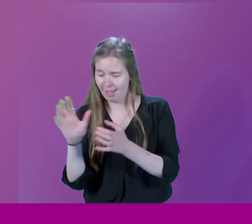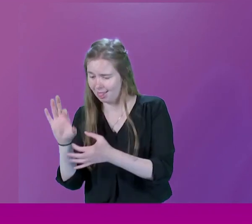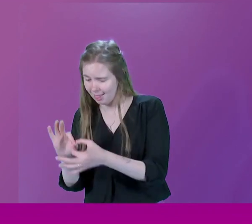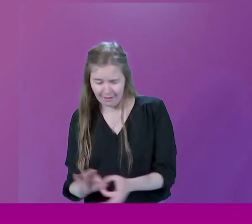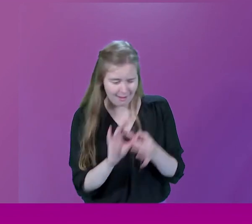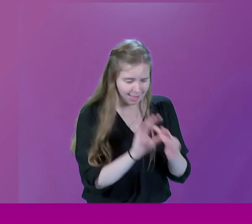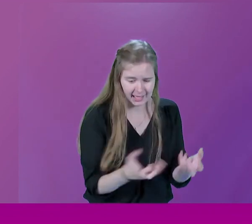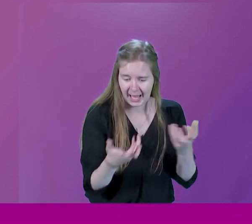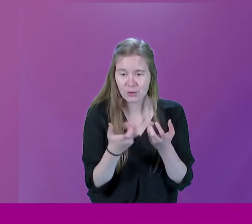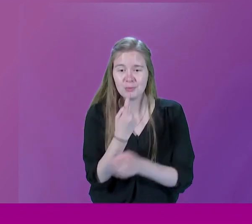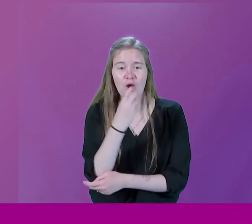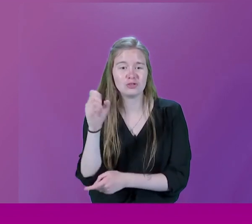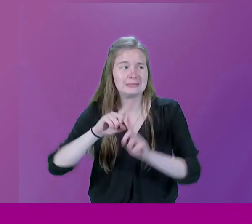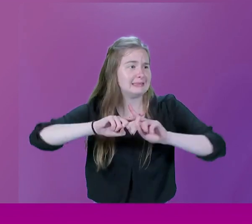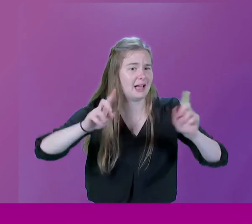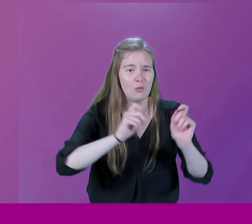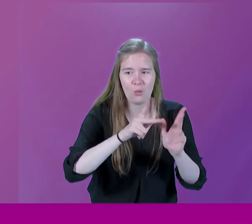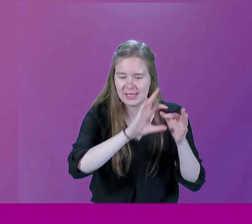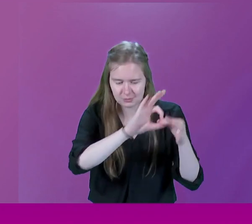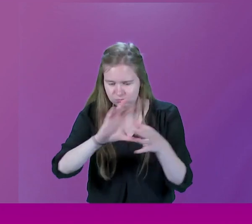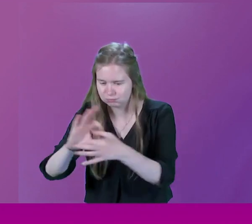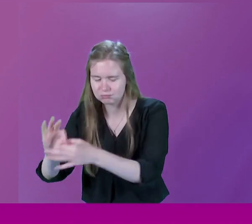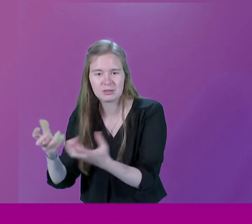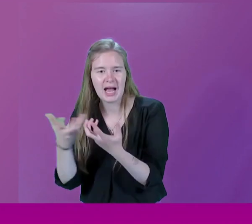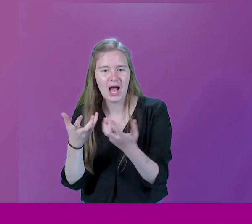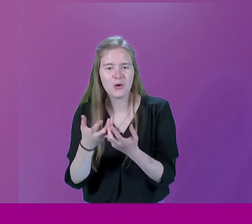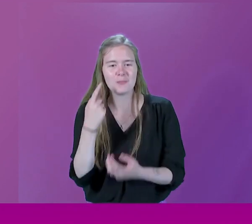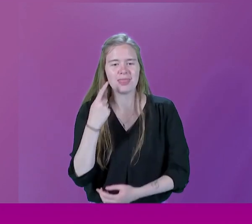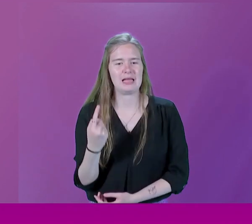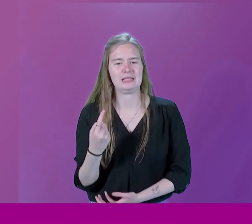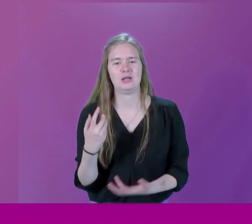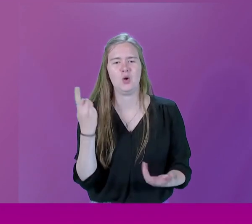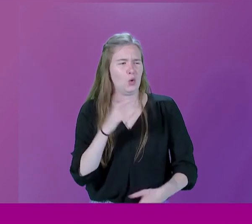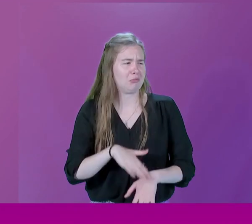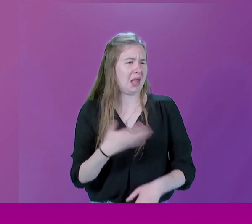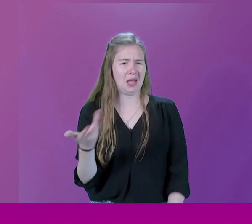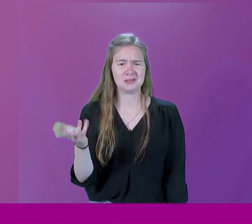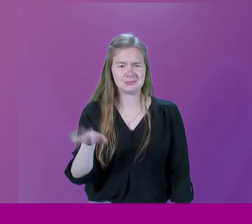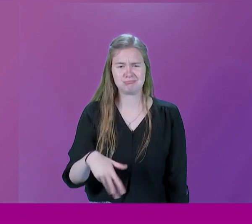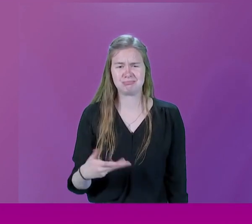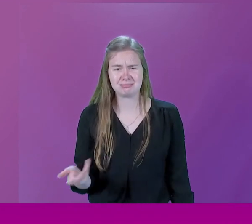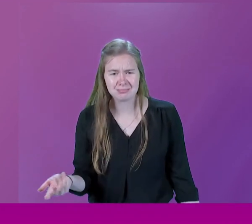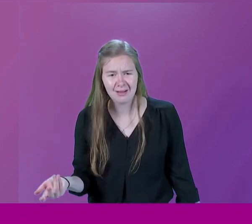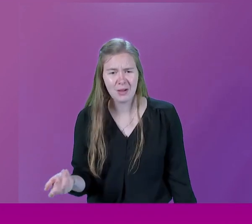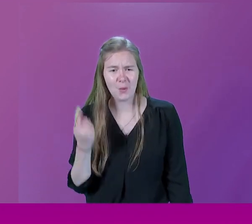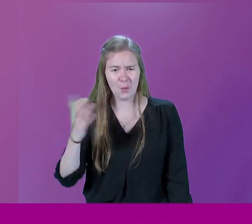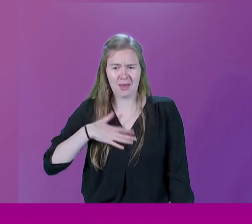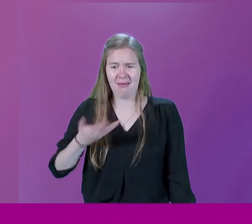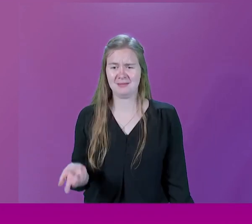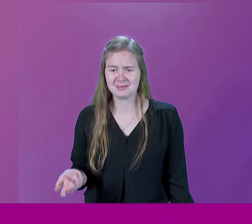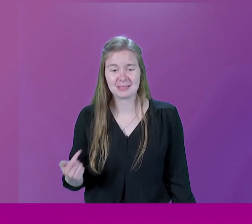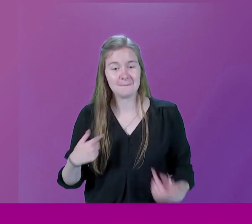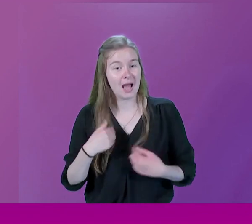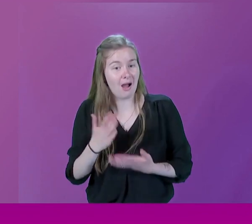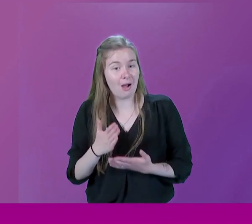to that? And there could be 100 different ways of linking that to that. Now, you might think, well, who on earth cares? You know, at the end of the day, who cares?